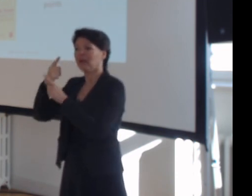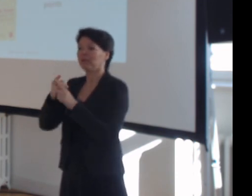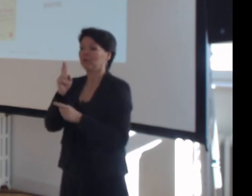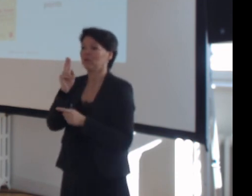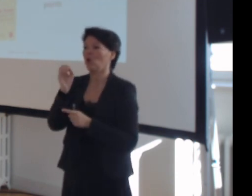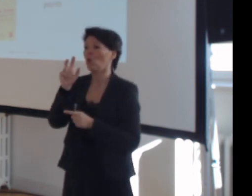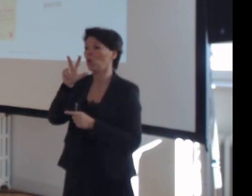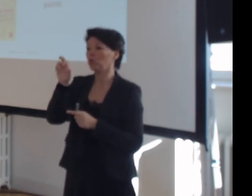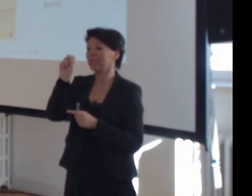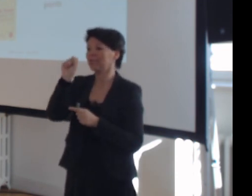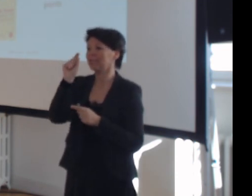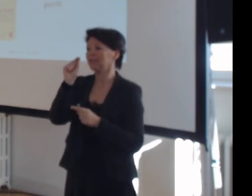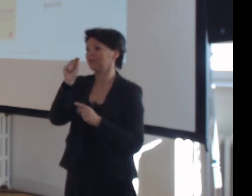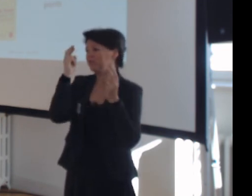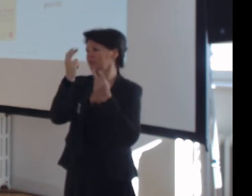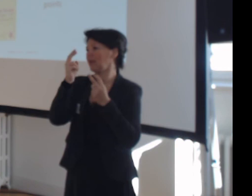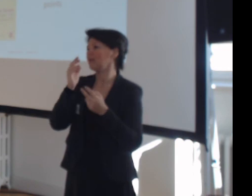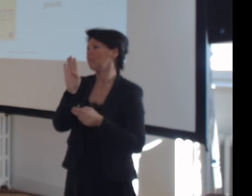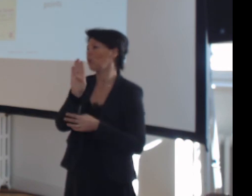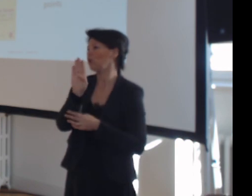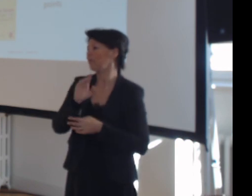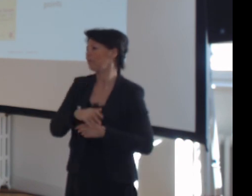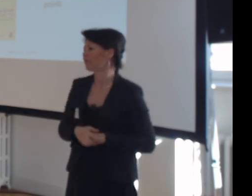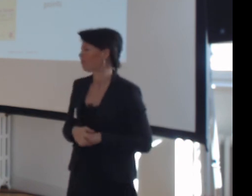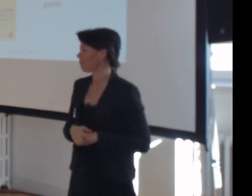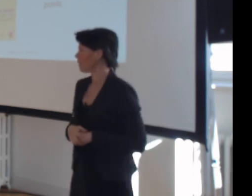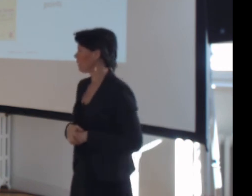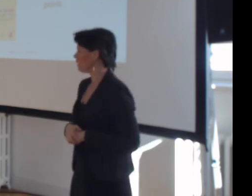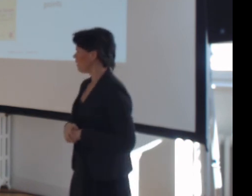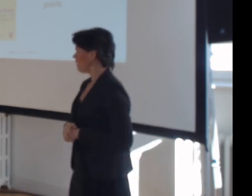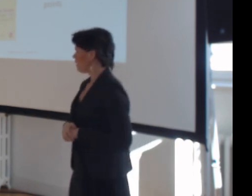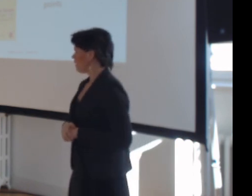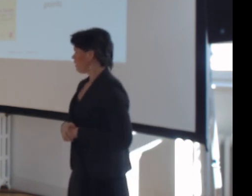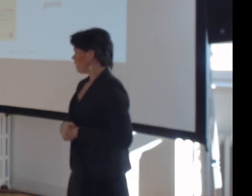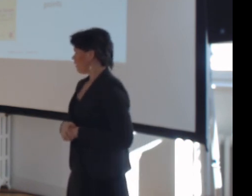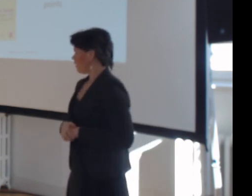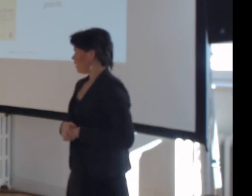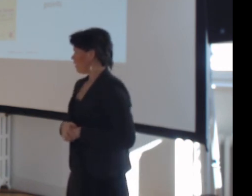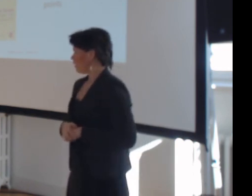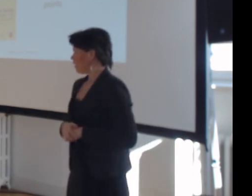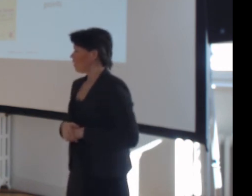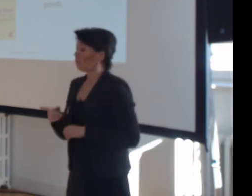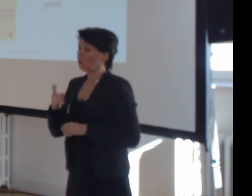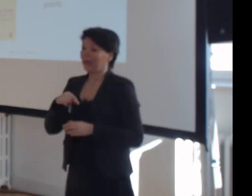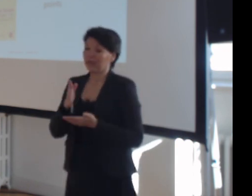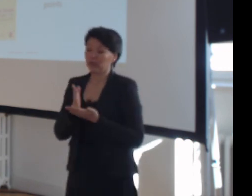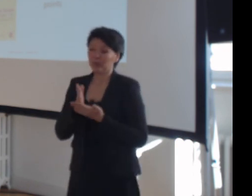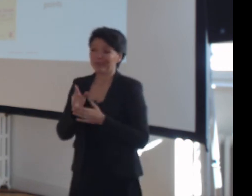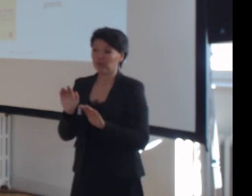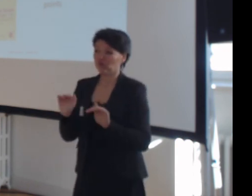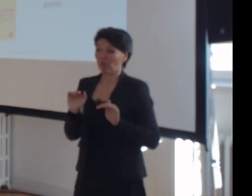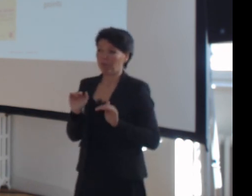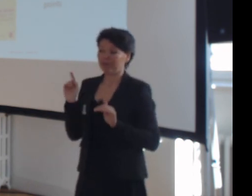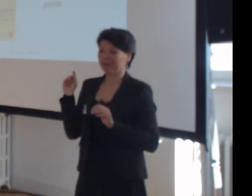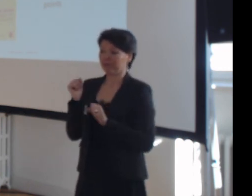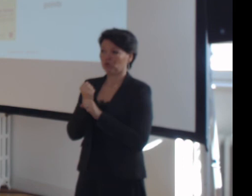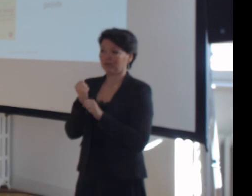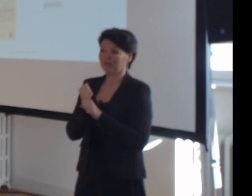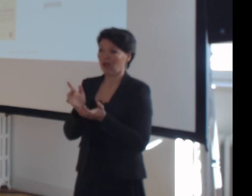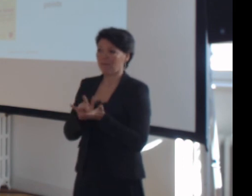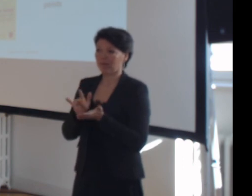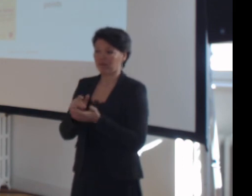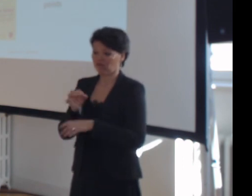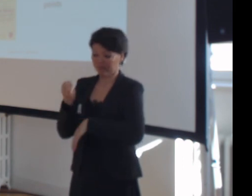College in Bruges. I have to add that we stopped with the production. Why? This was too time consuming for us